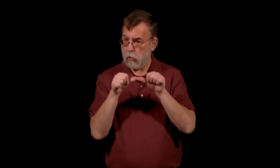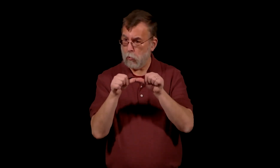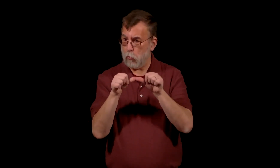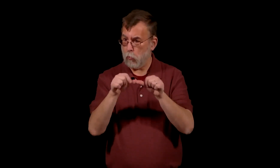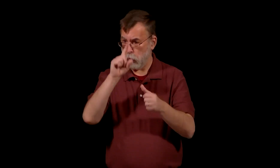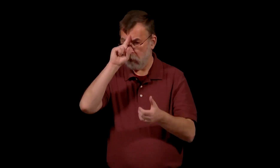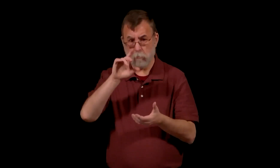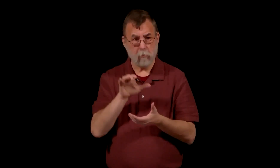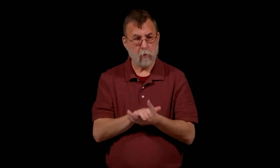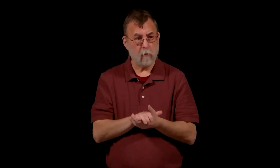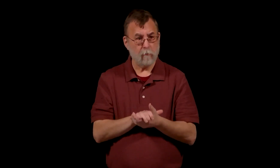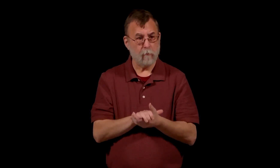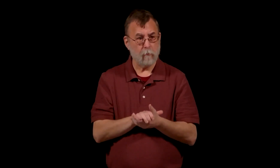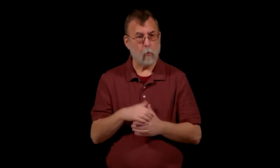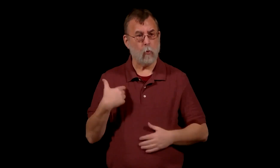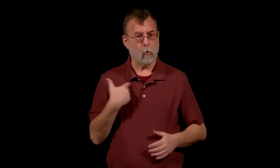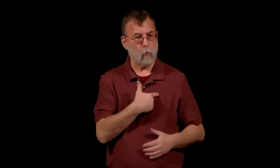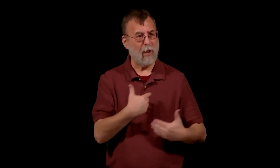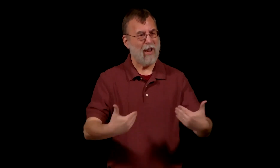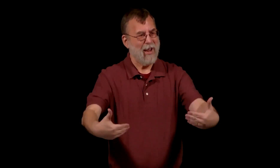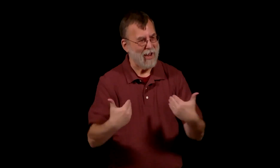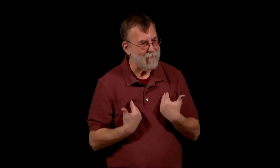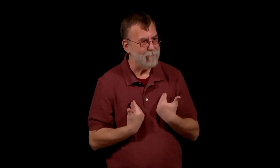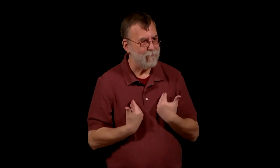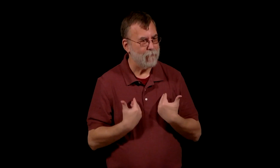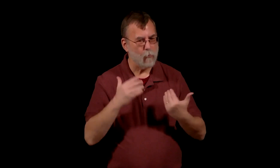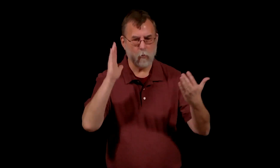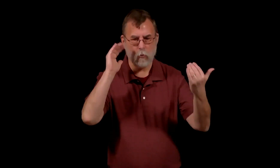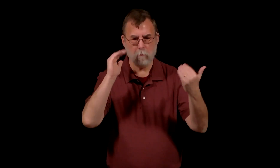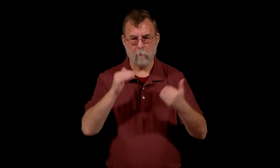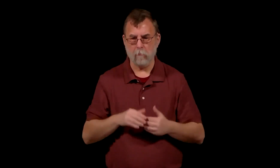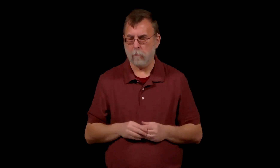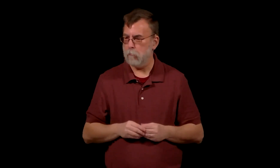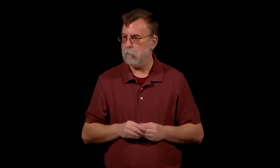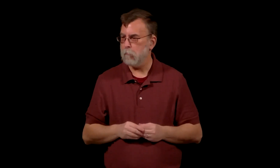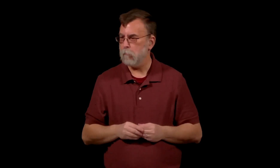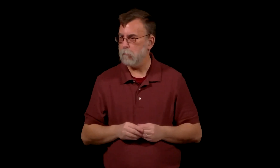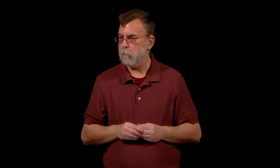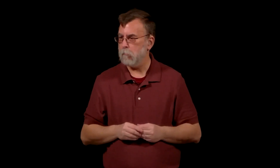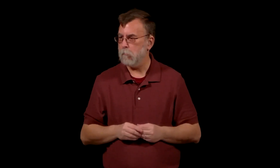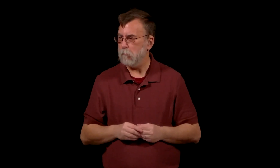As long as we continue to believe, we have hope.